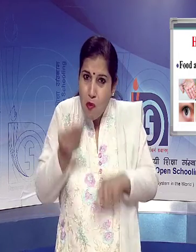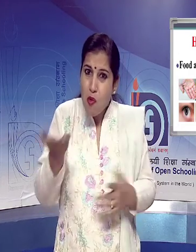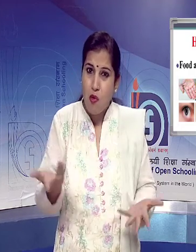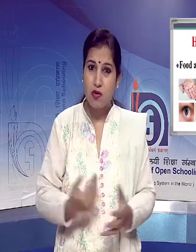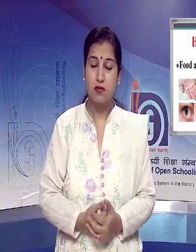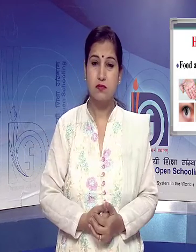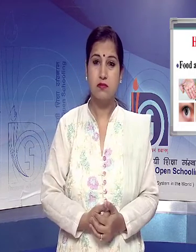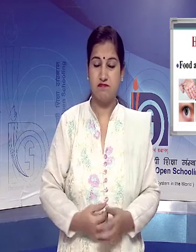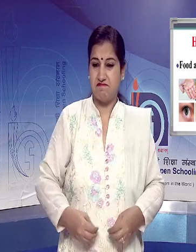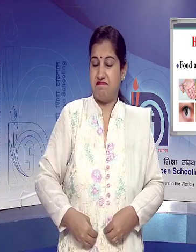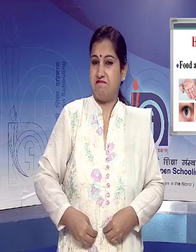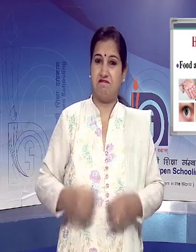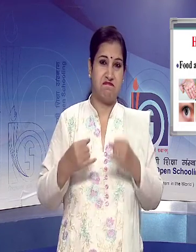loss of appetite,